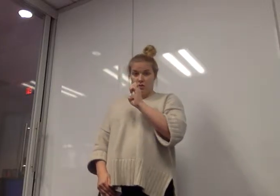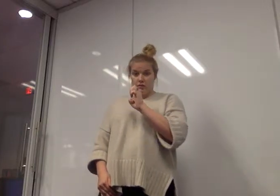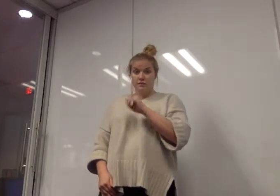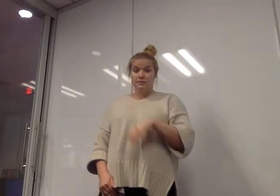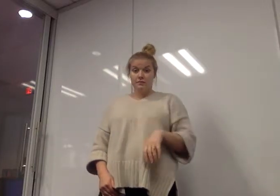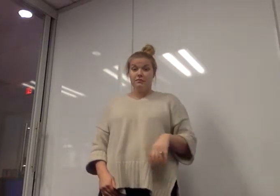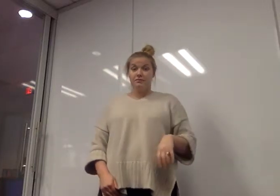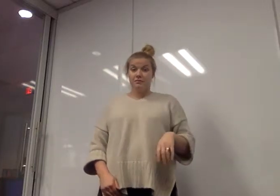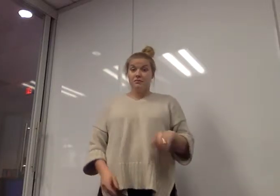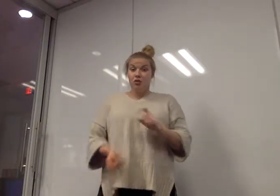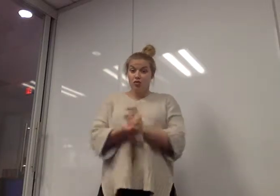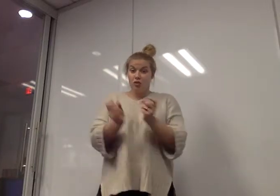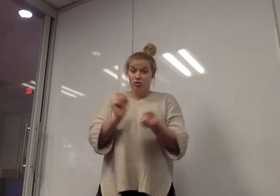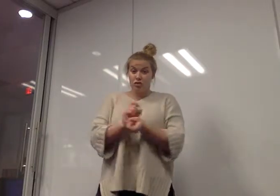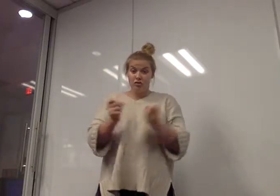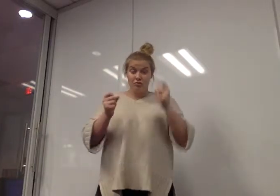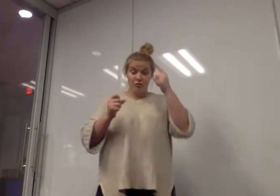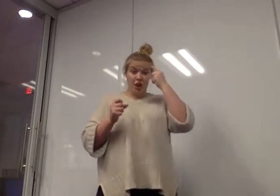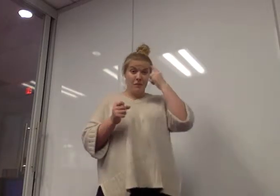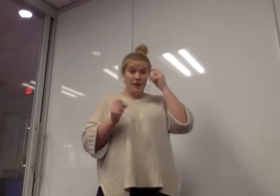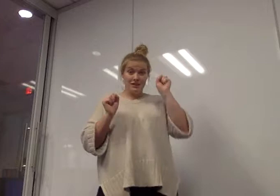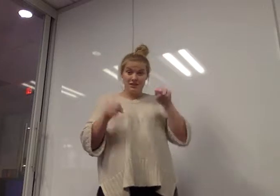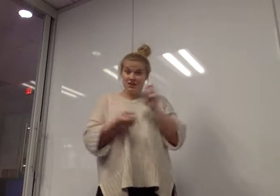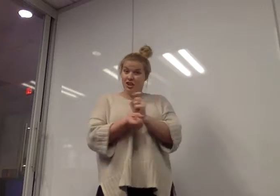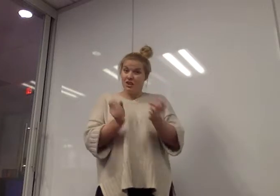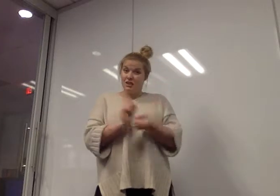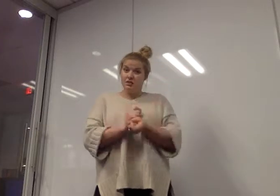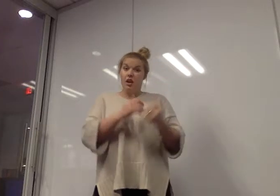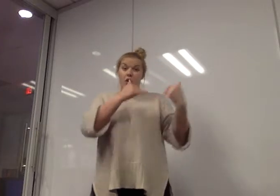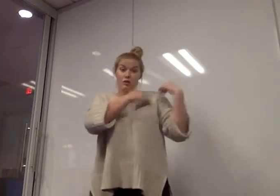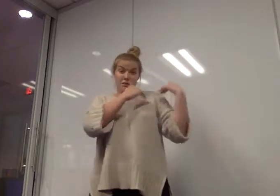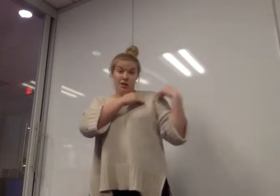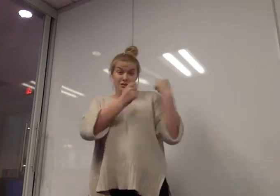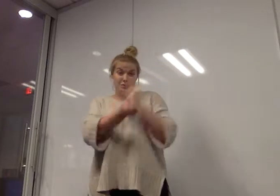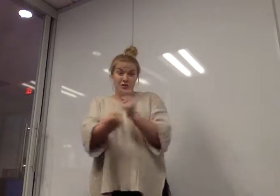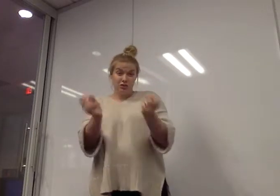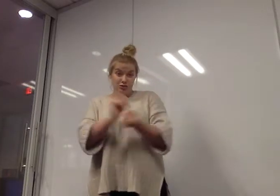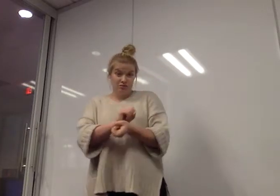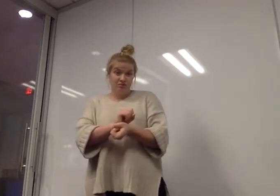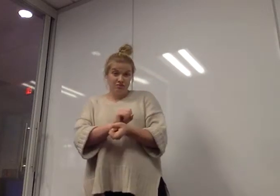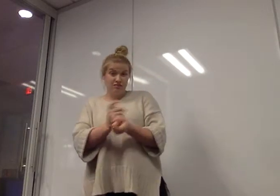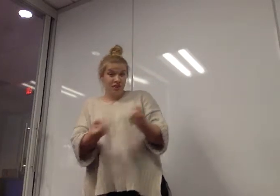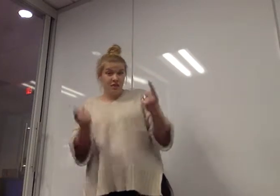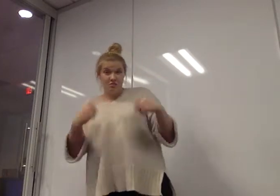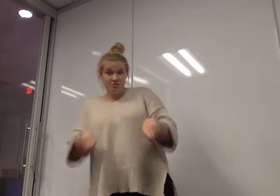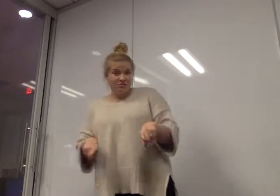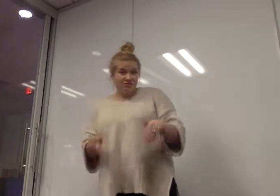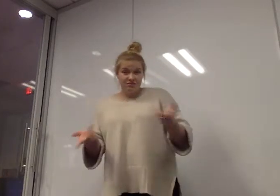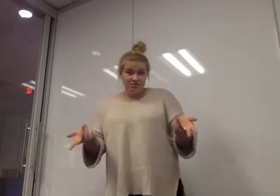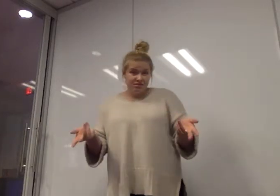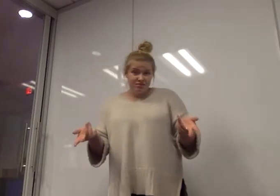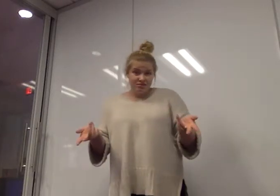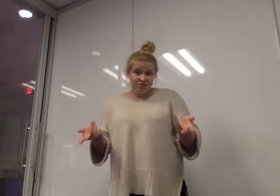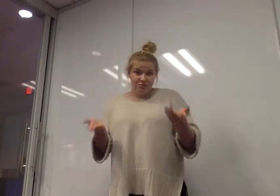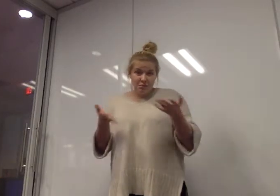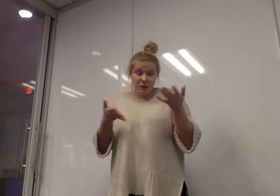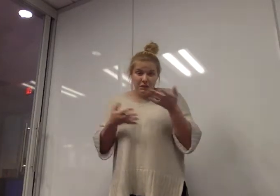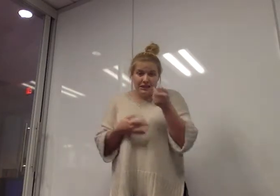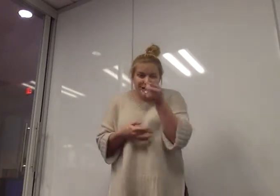can shape the mind. So what happens, okay, you take a role change, what happens if you do that at a really minimal level, like this tiny